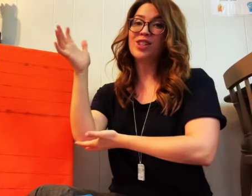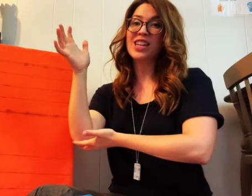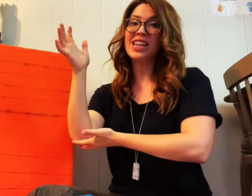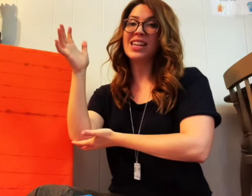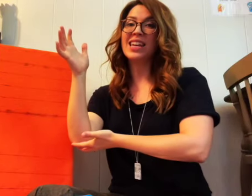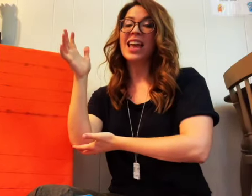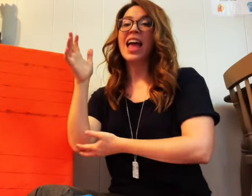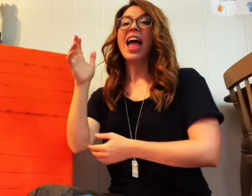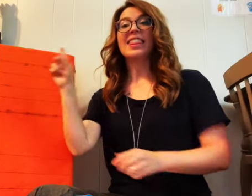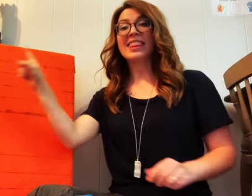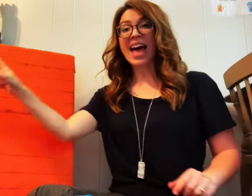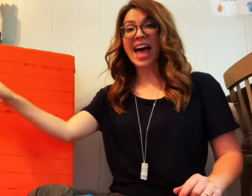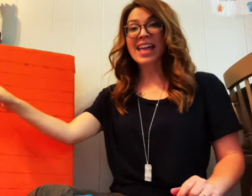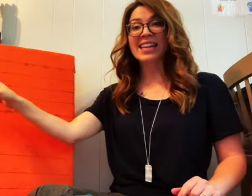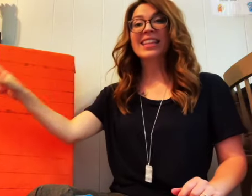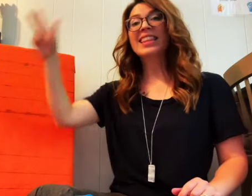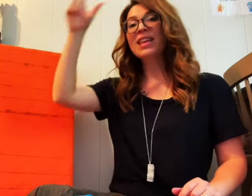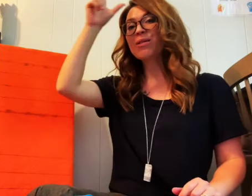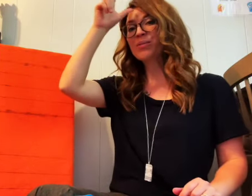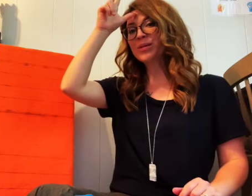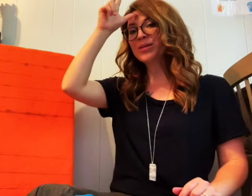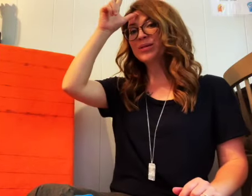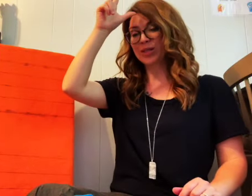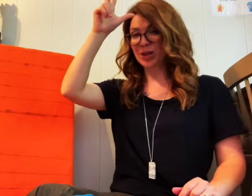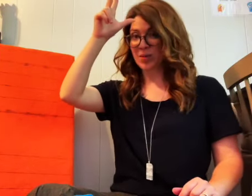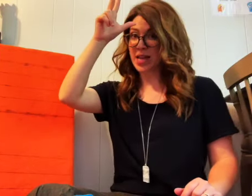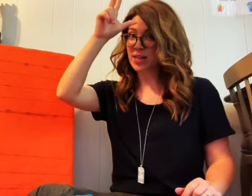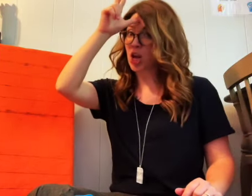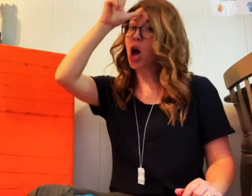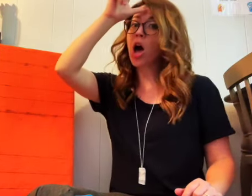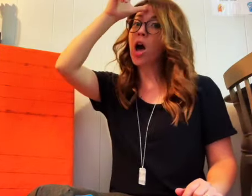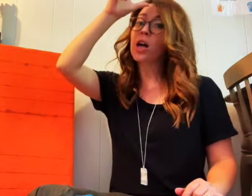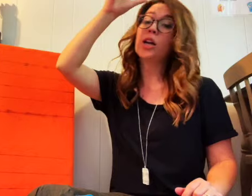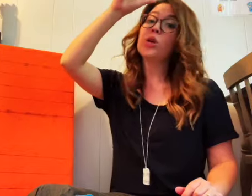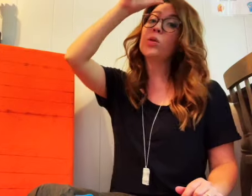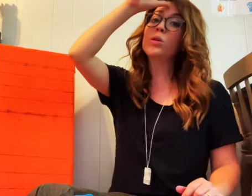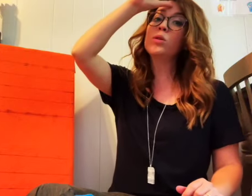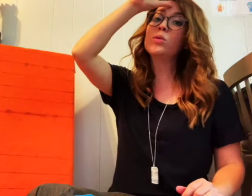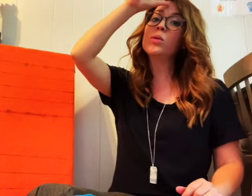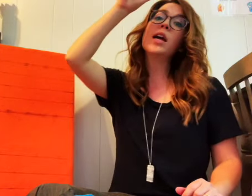tree. That little rooster went cock-a-doodle-doo.